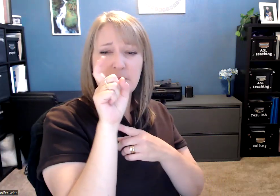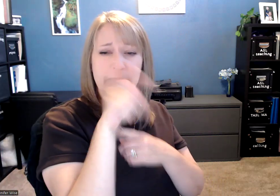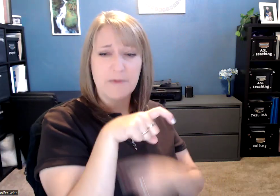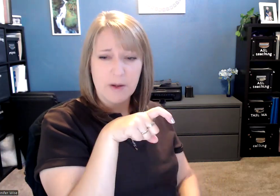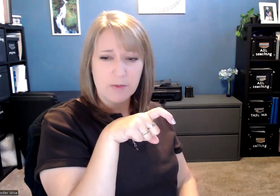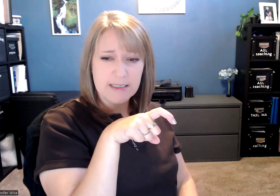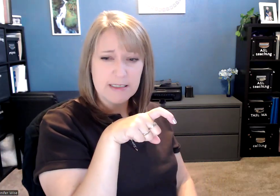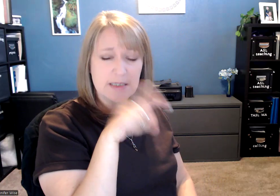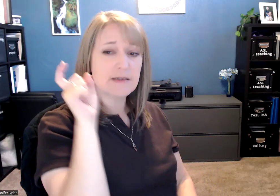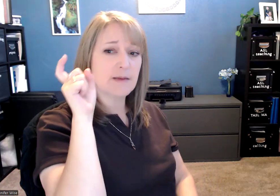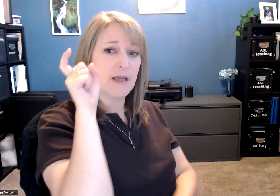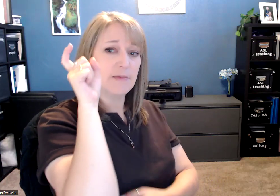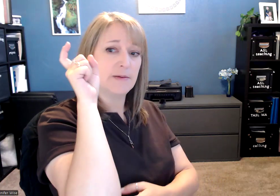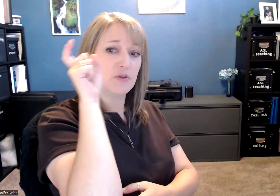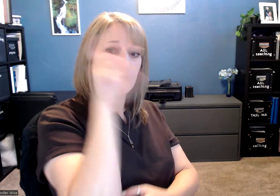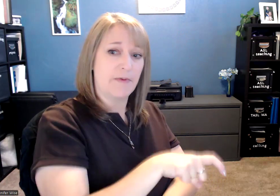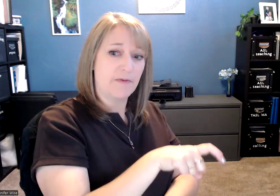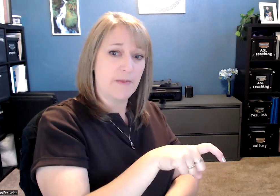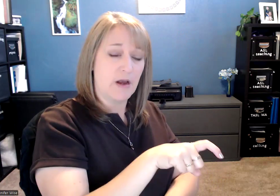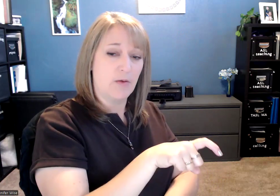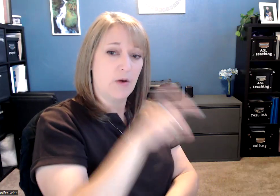it from their wrist, sometimes people drop it from their elbow.